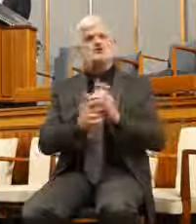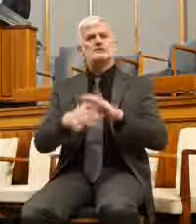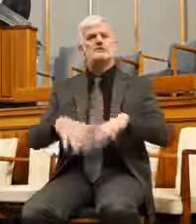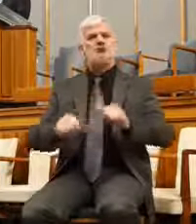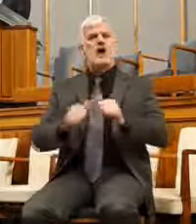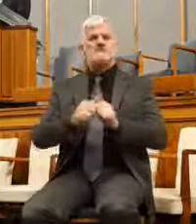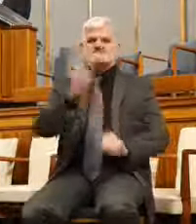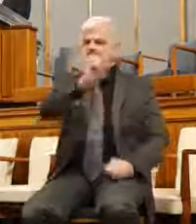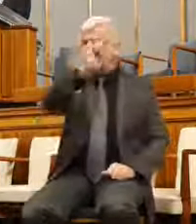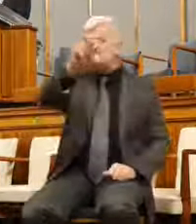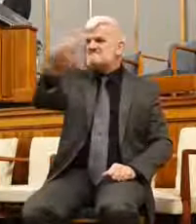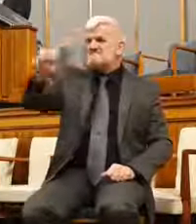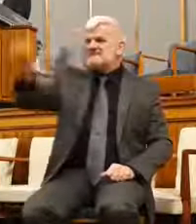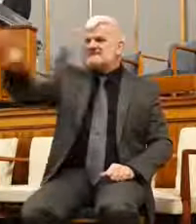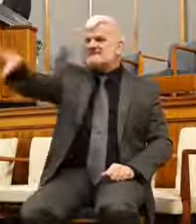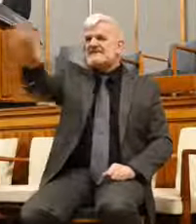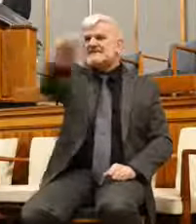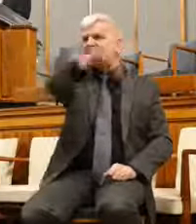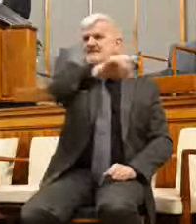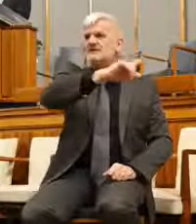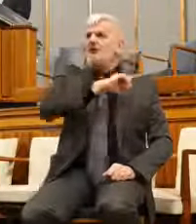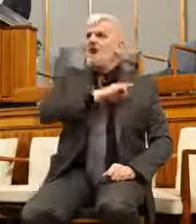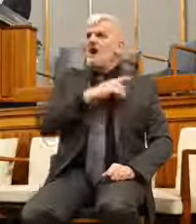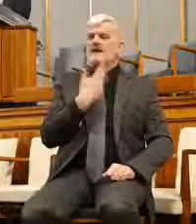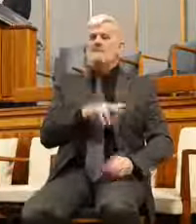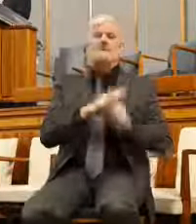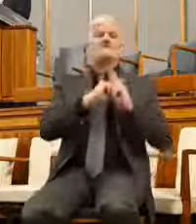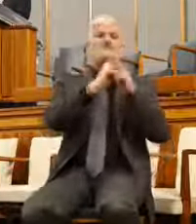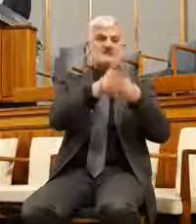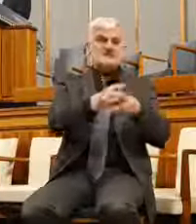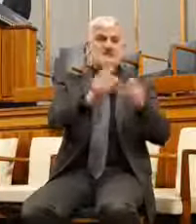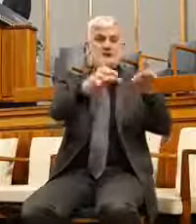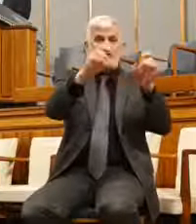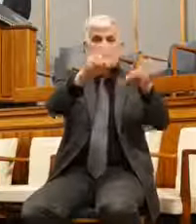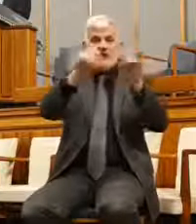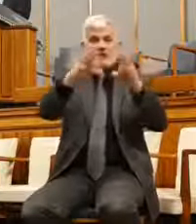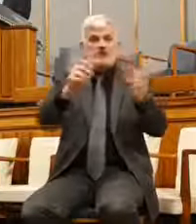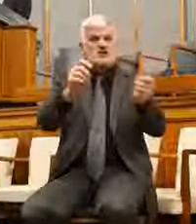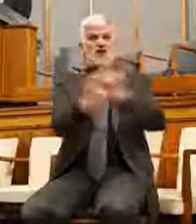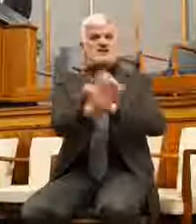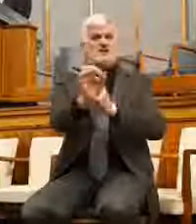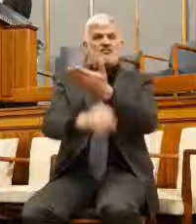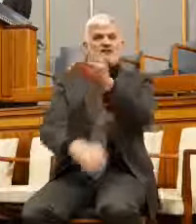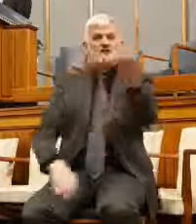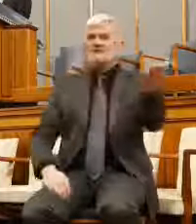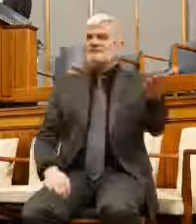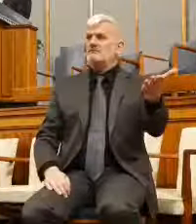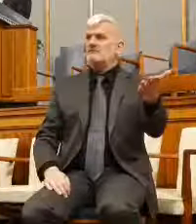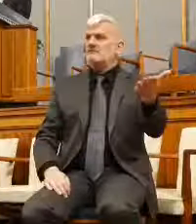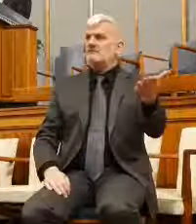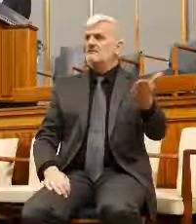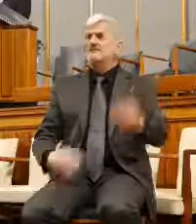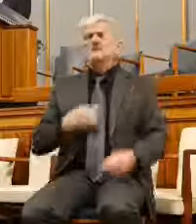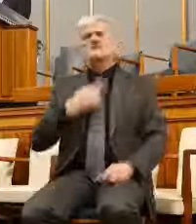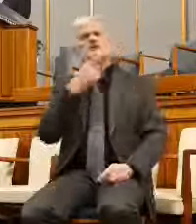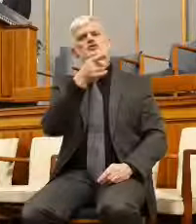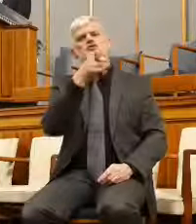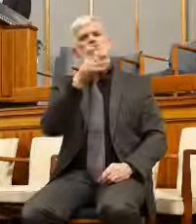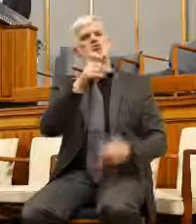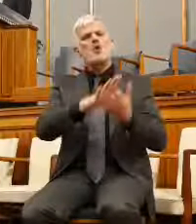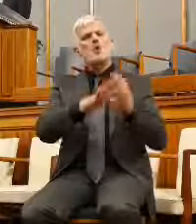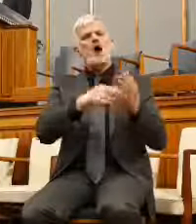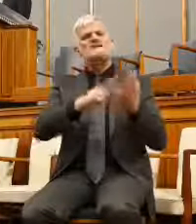of his mighty works were done, because they repented not. Woe unto thee, Chorazin!